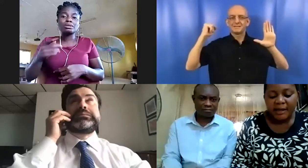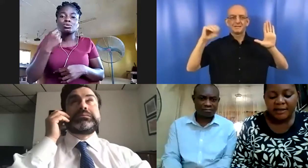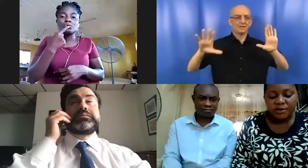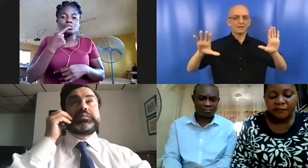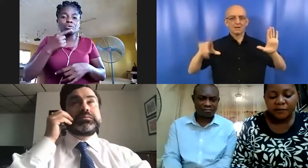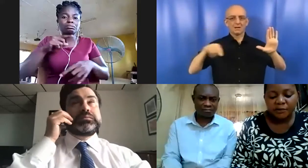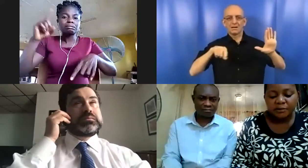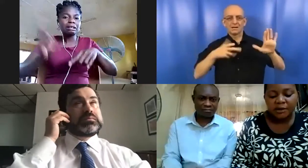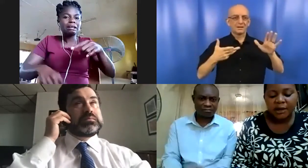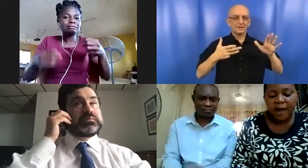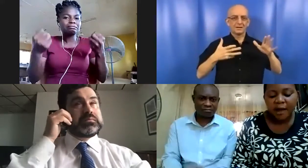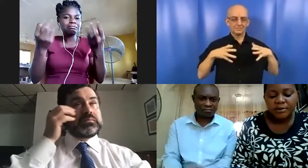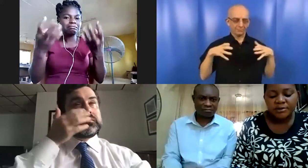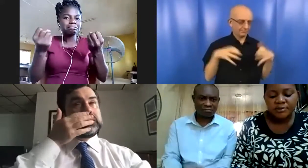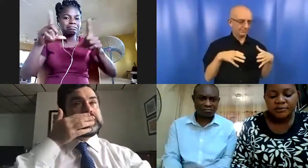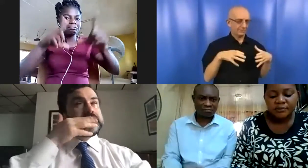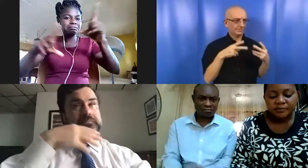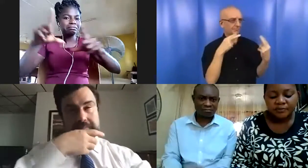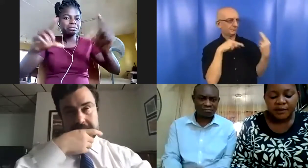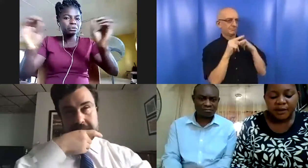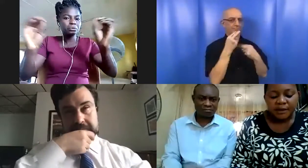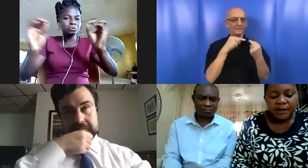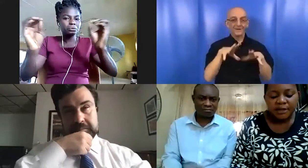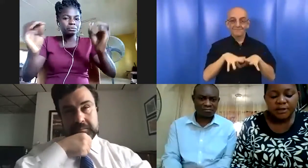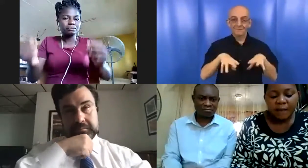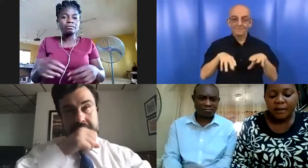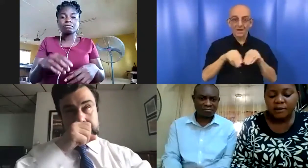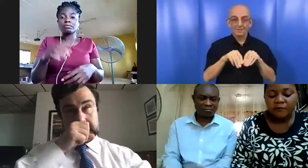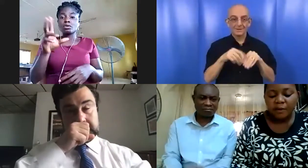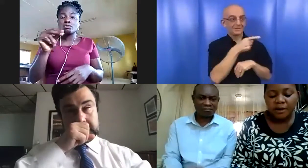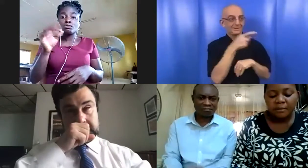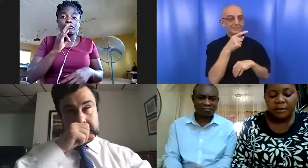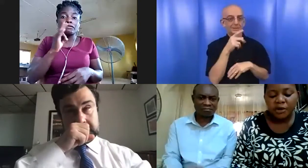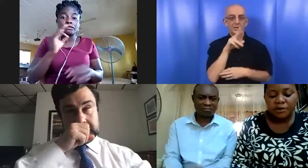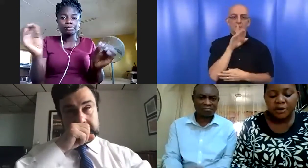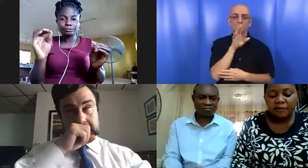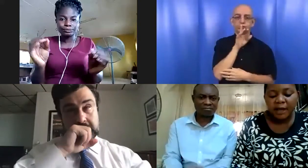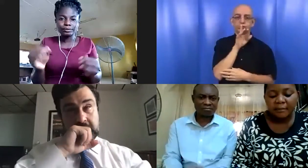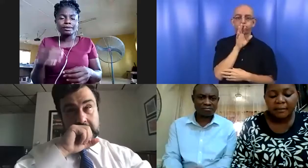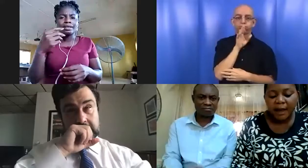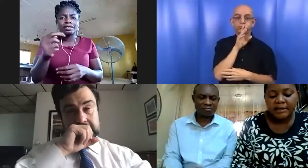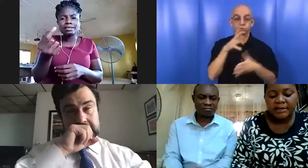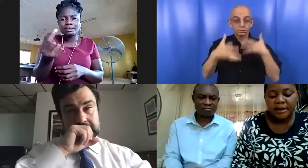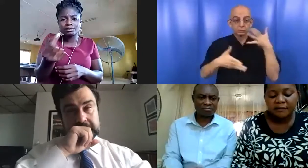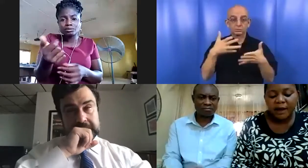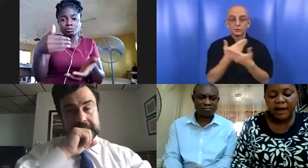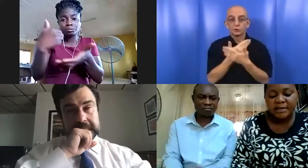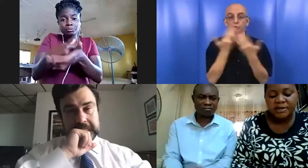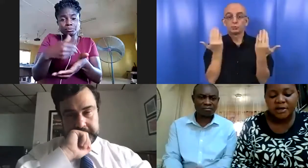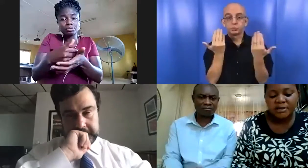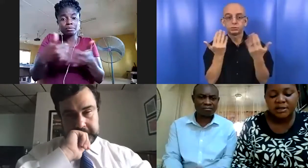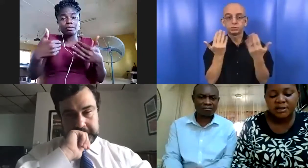and yet no food in the house. The little amount of money majority of them had saved